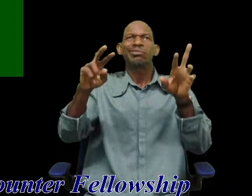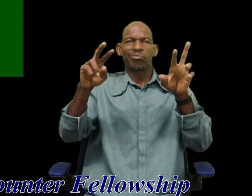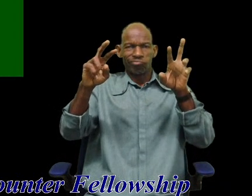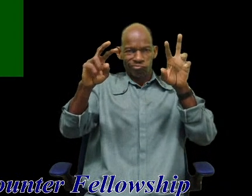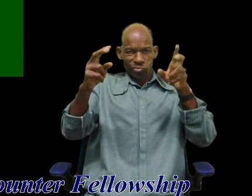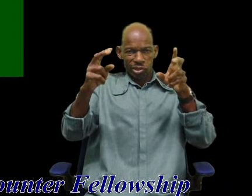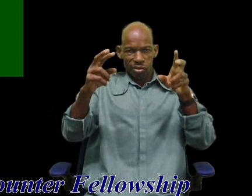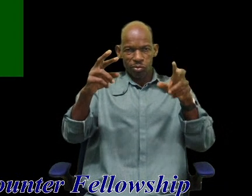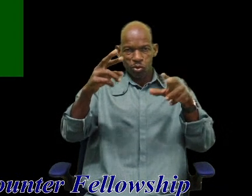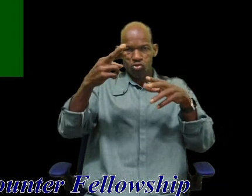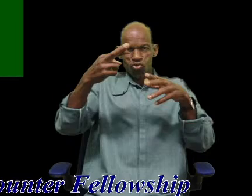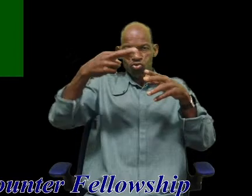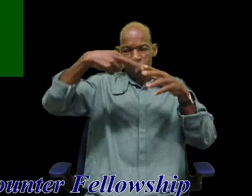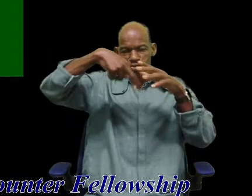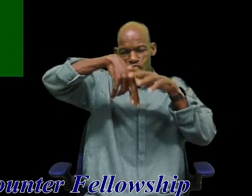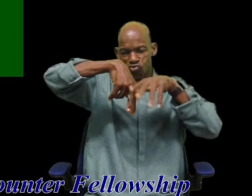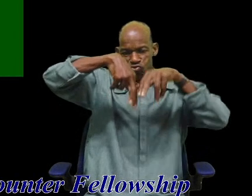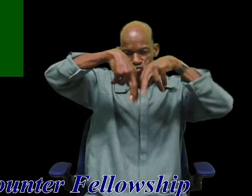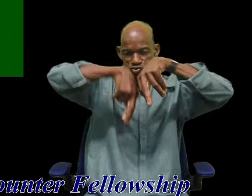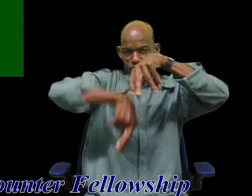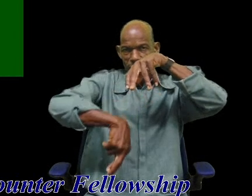call it root words, right?